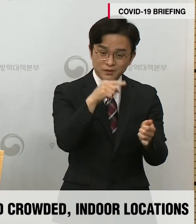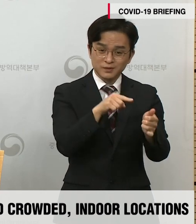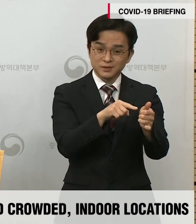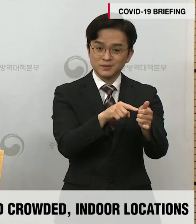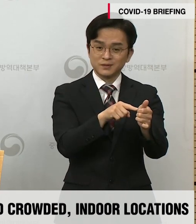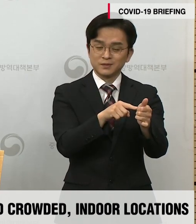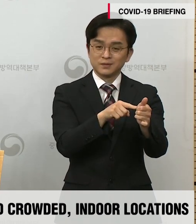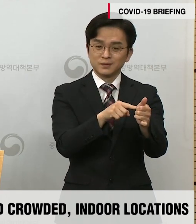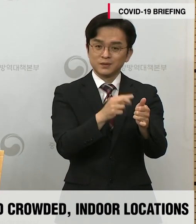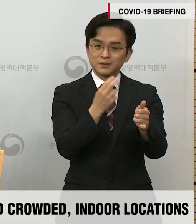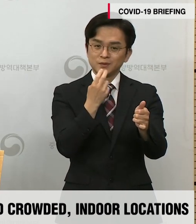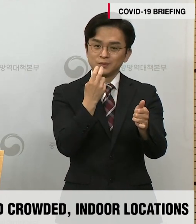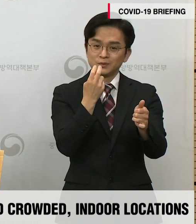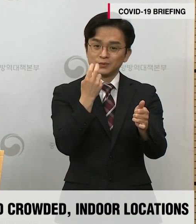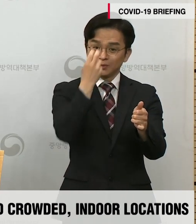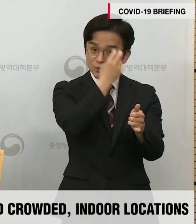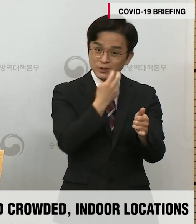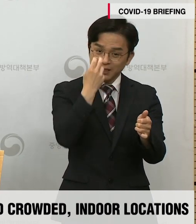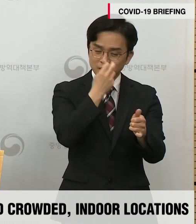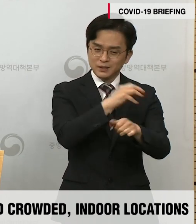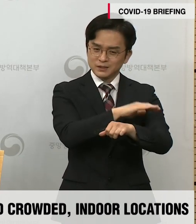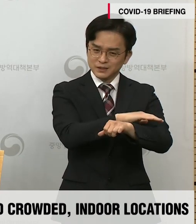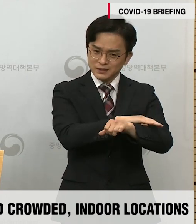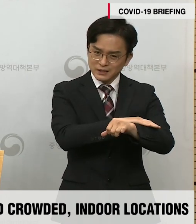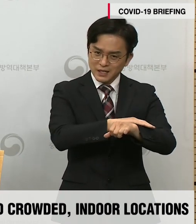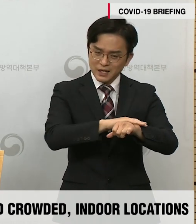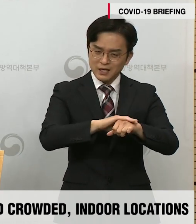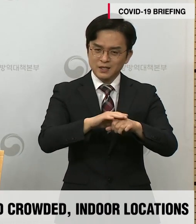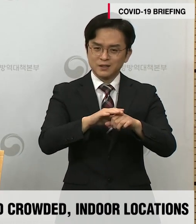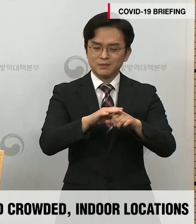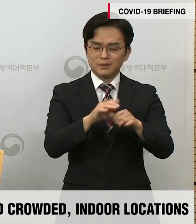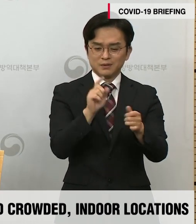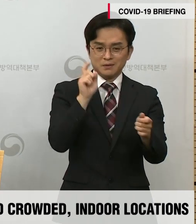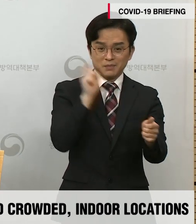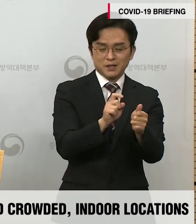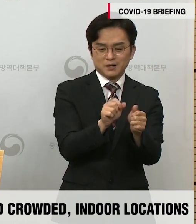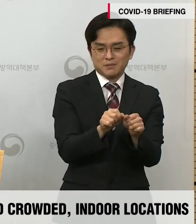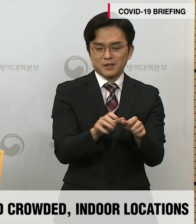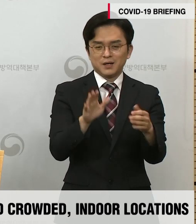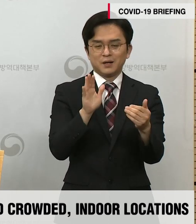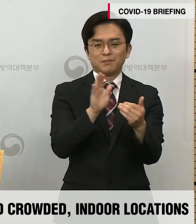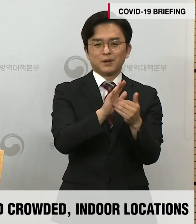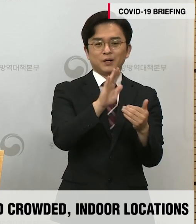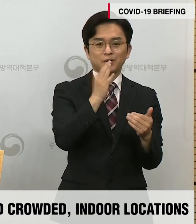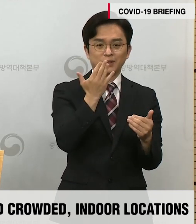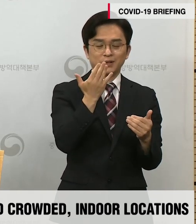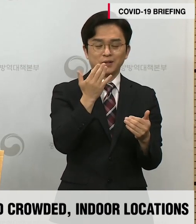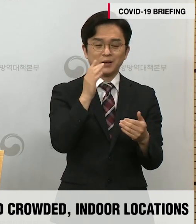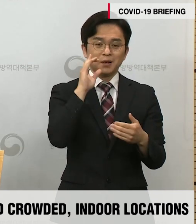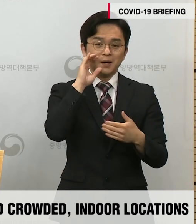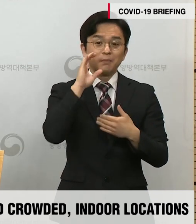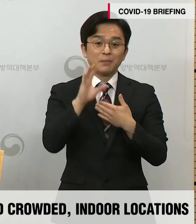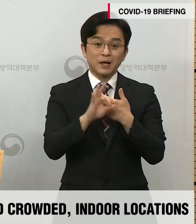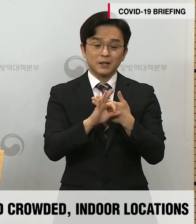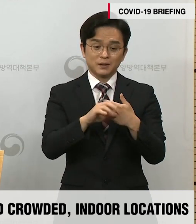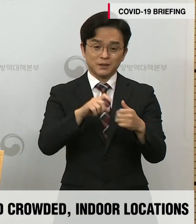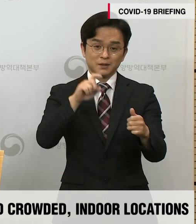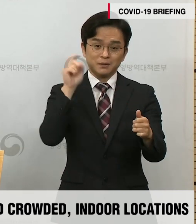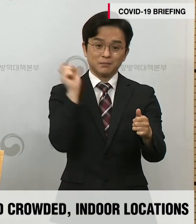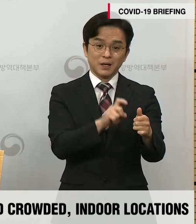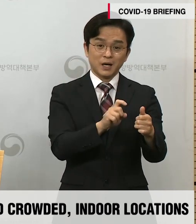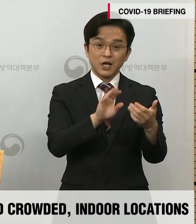scenario would be identifying the patients at an early early stage, and the worst scenario would